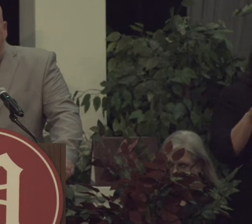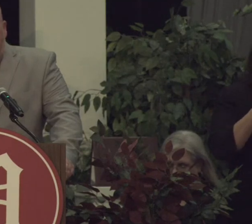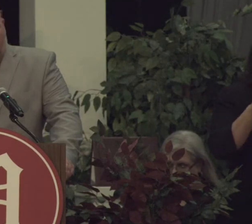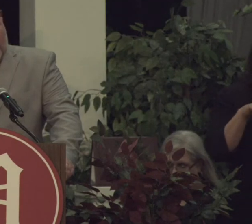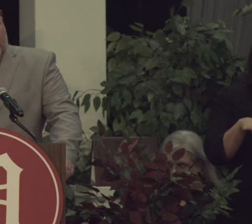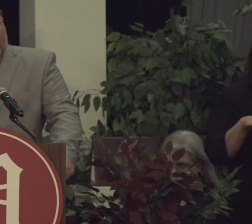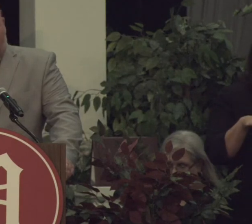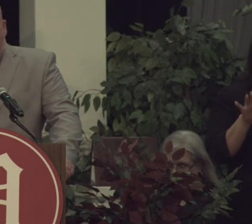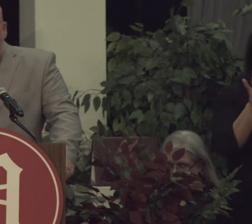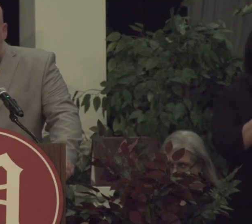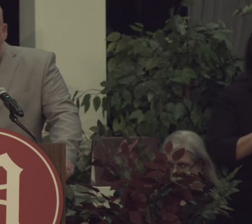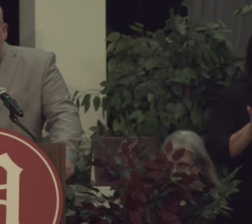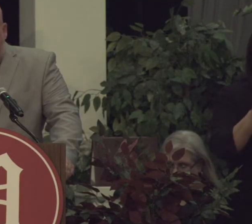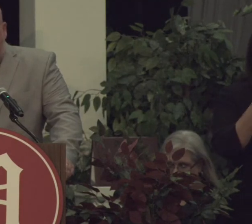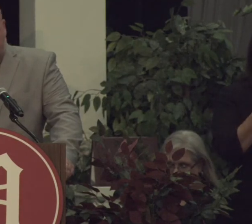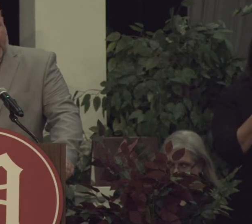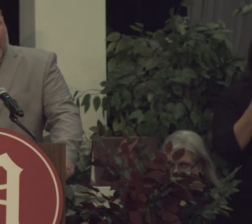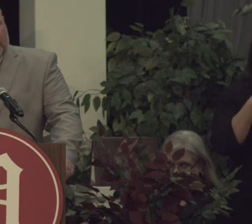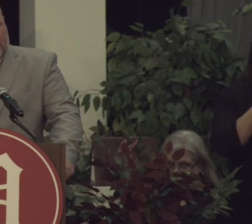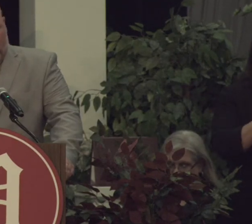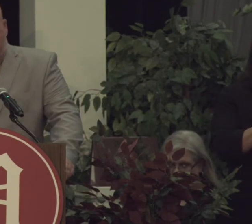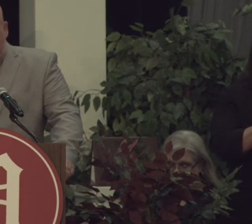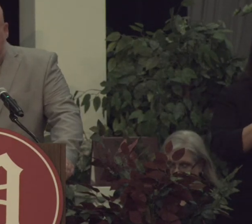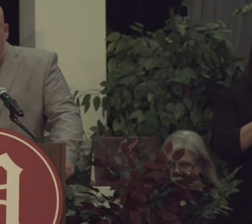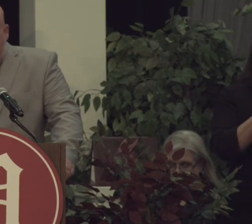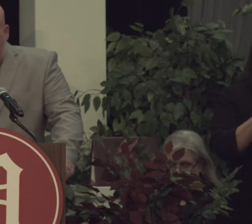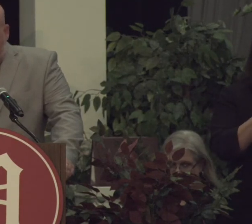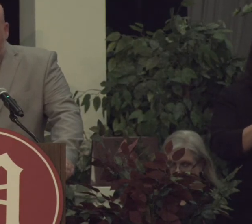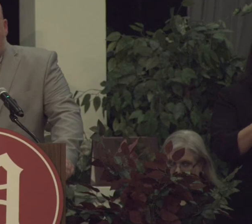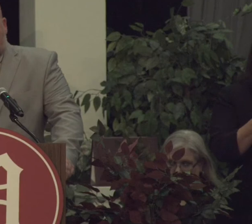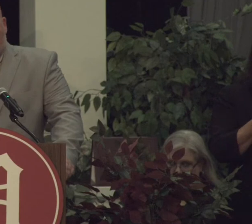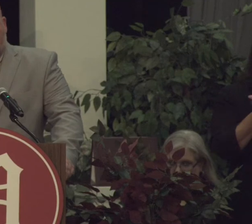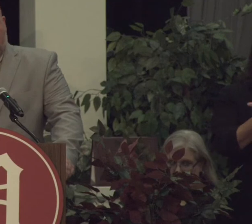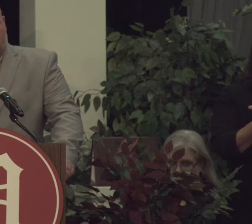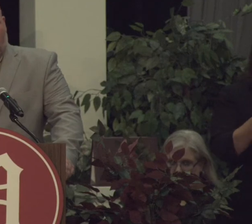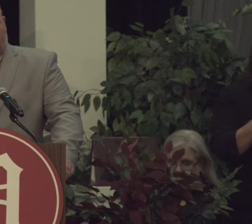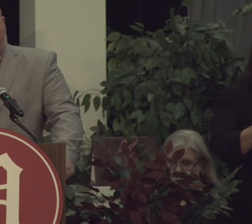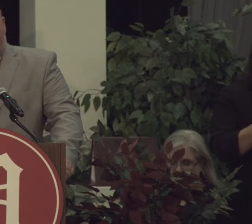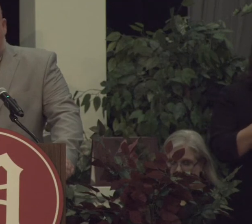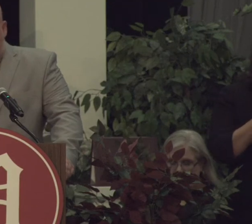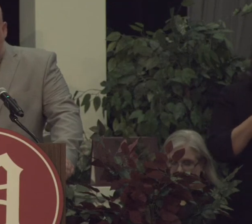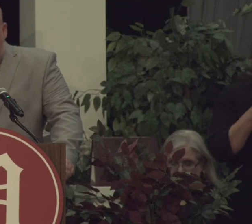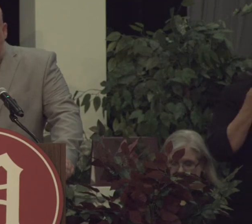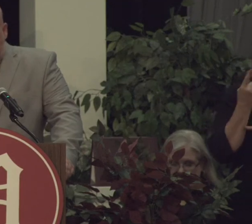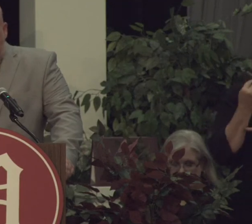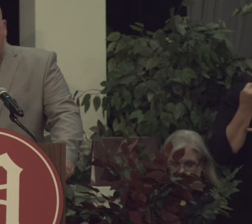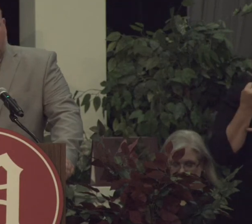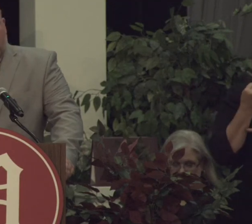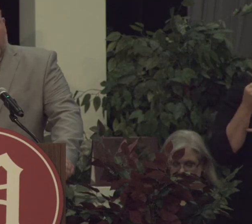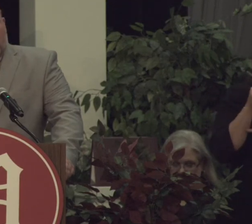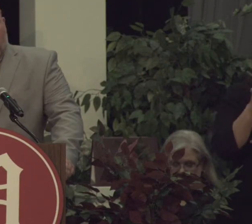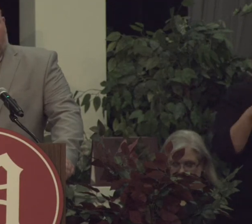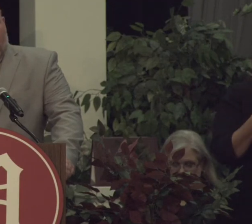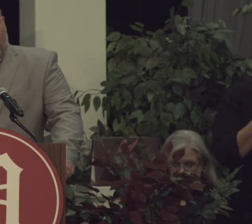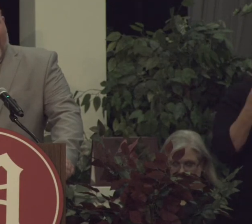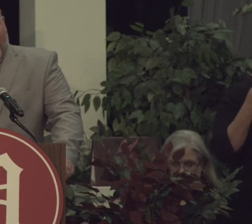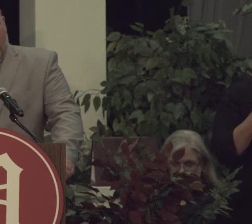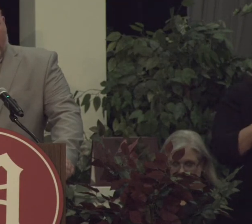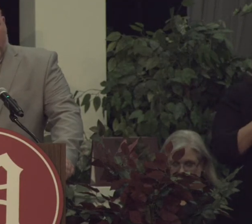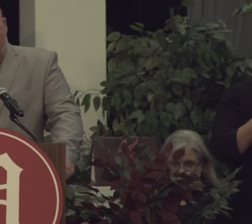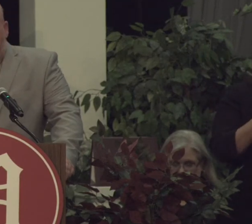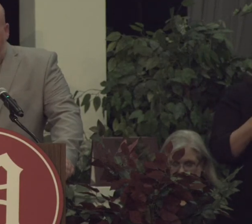You have approximately $11 million in scholarship offers, which is $2 million more than last year's class. You have